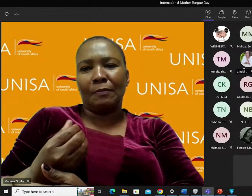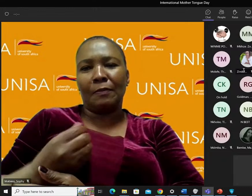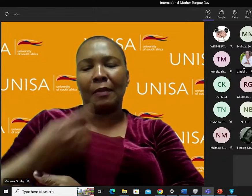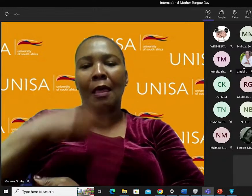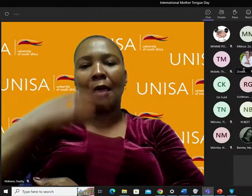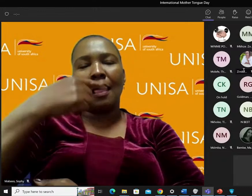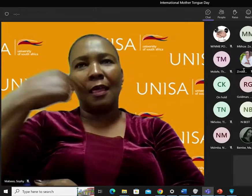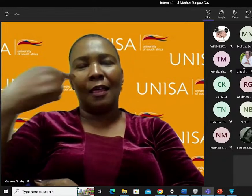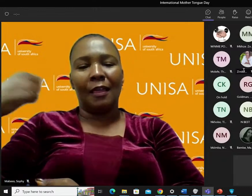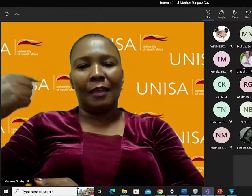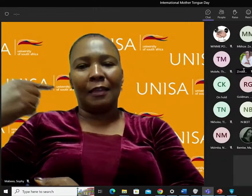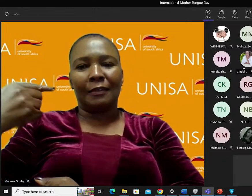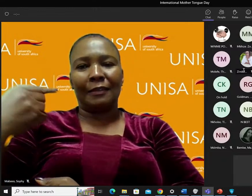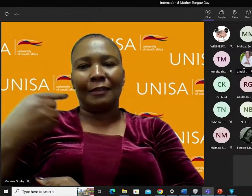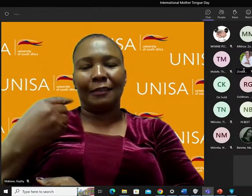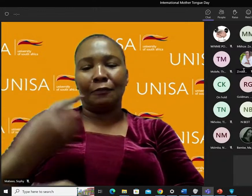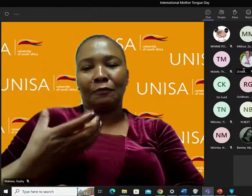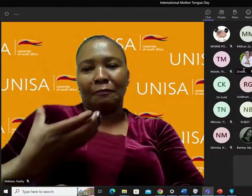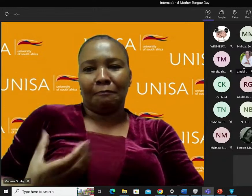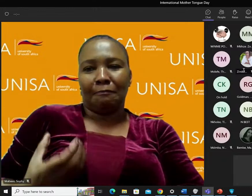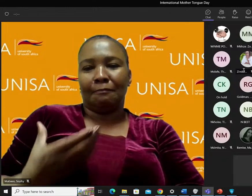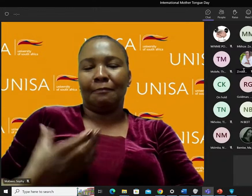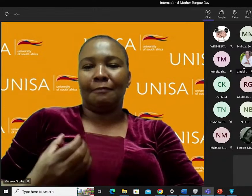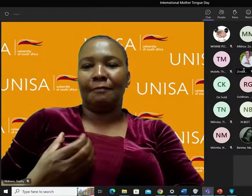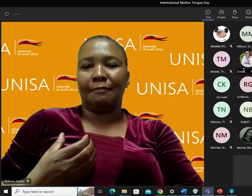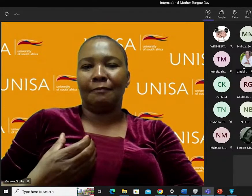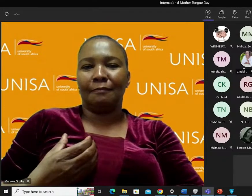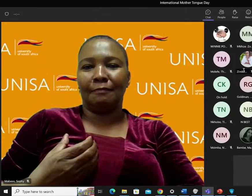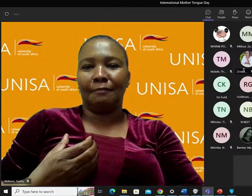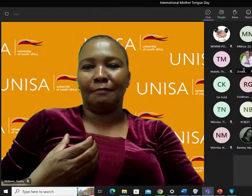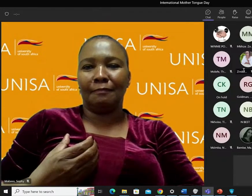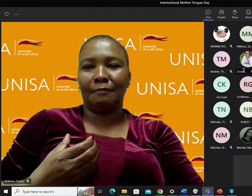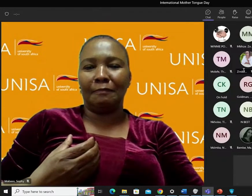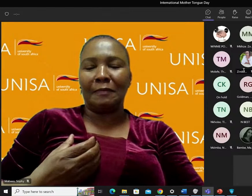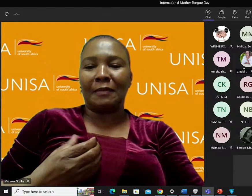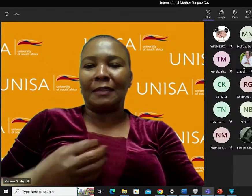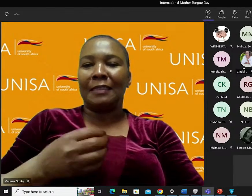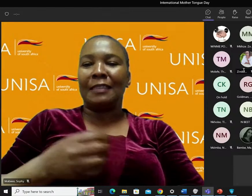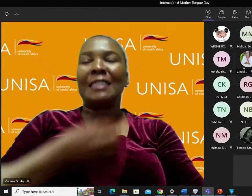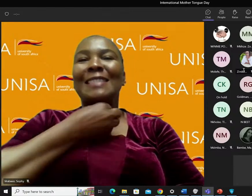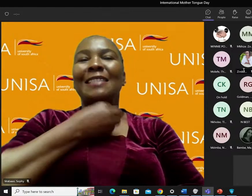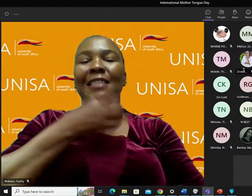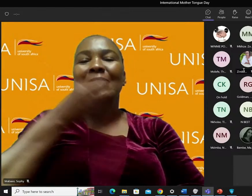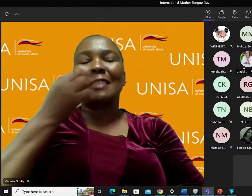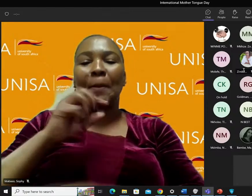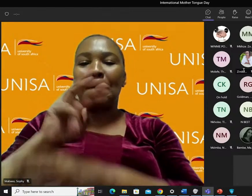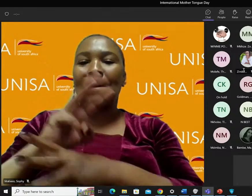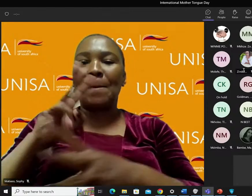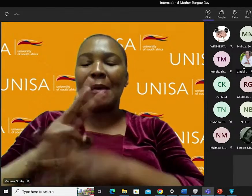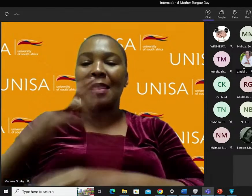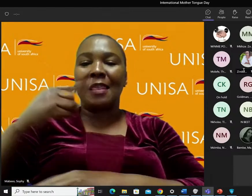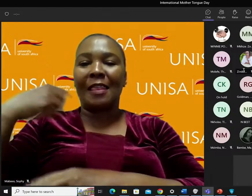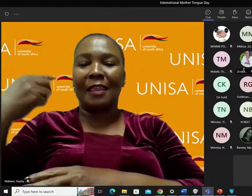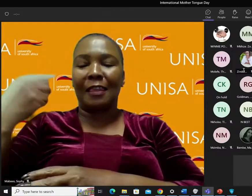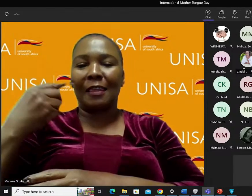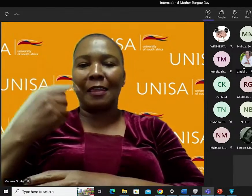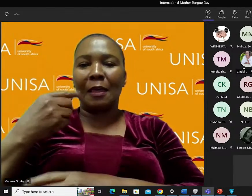la letswele. Maesimane ba re ke mother tongue. Bokgwa bja rena,